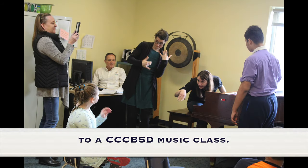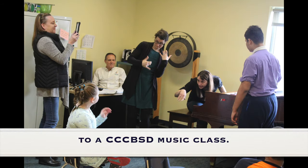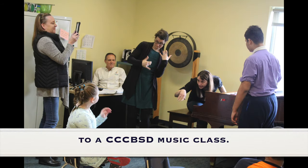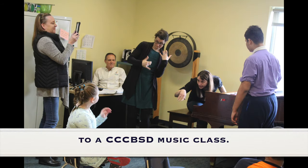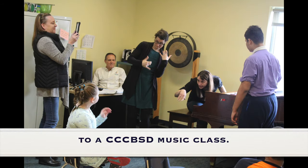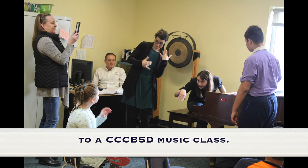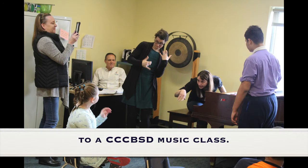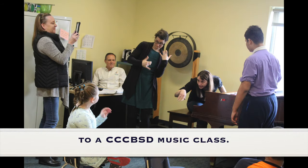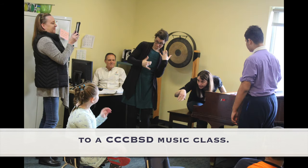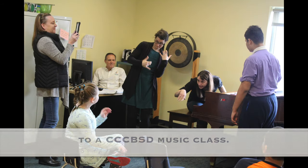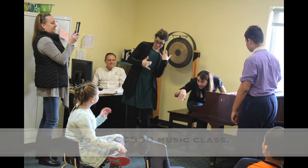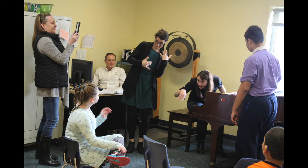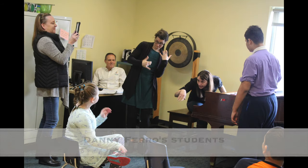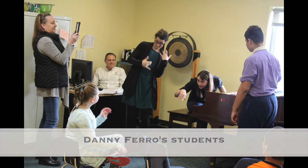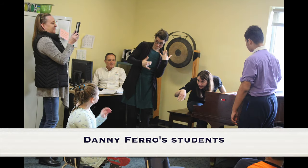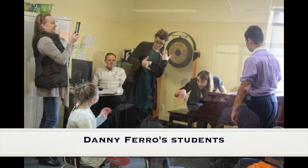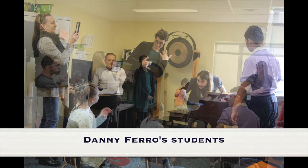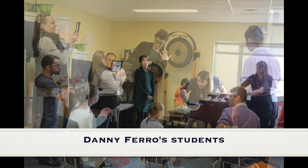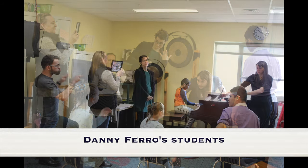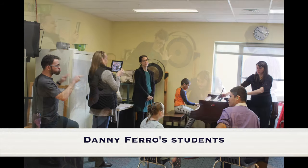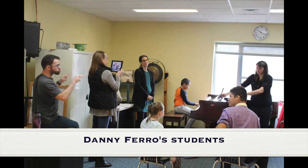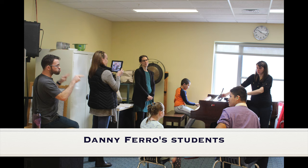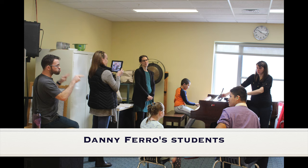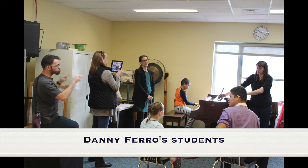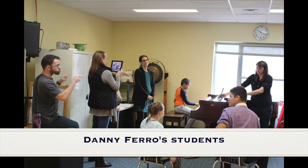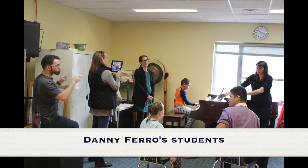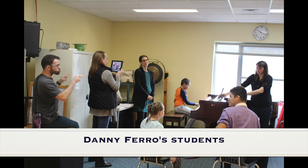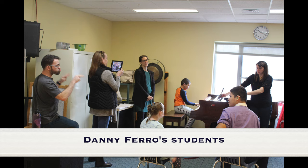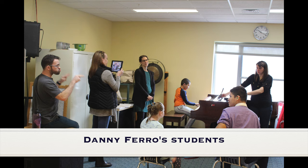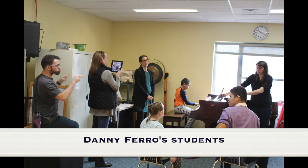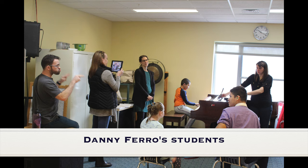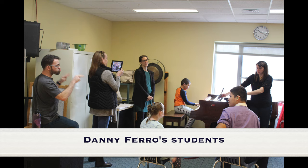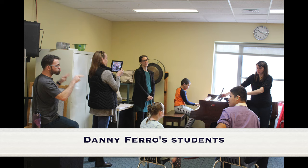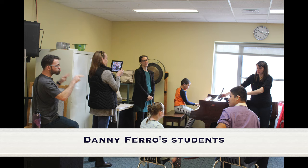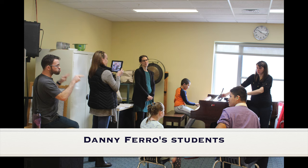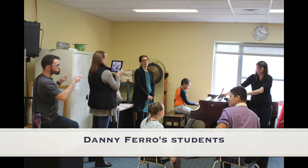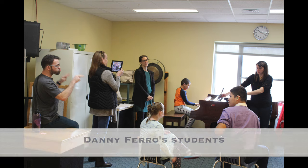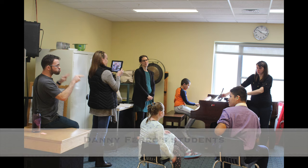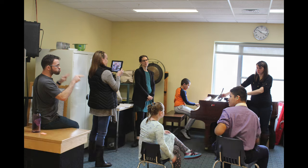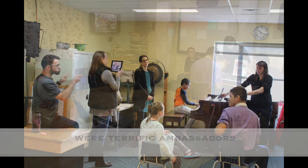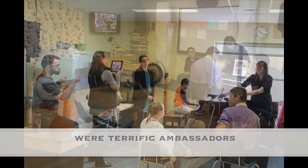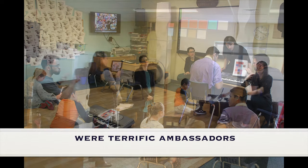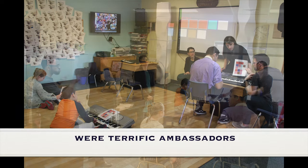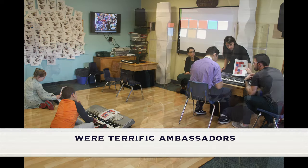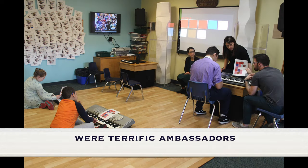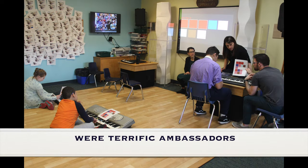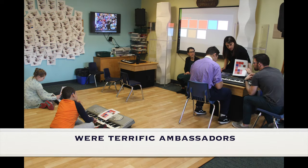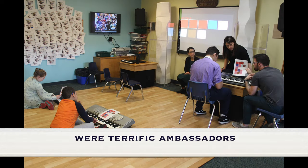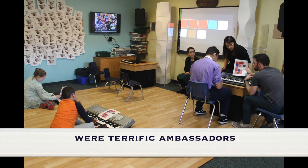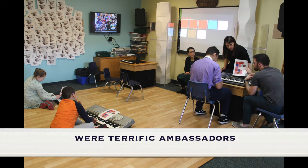taking all the sunshine, bottle up the rain. Go where the wind blows, let it show the